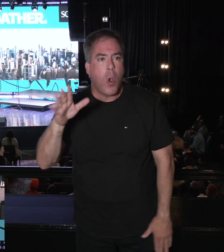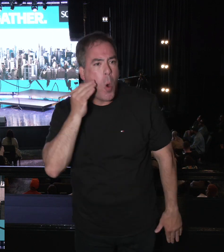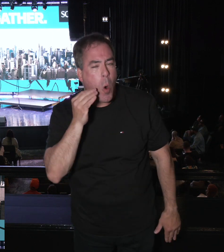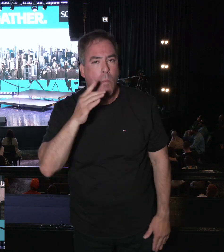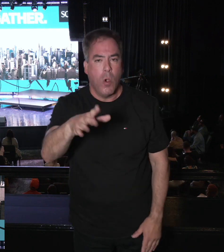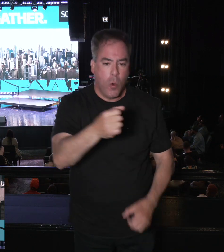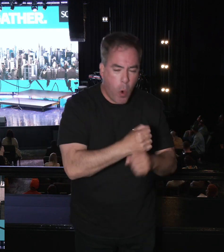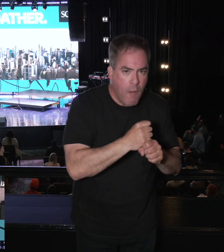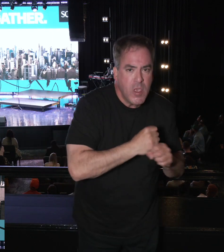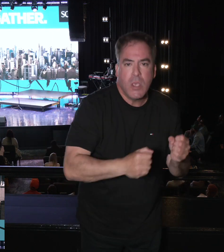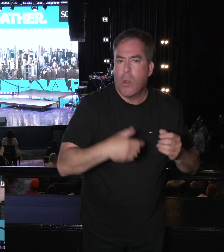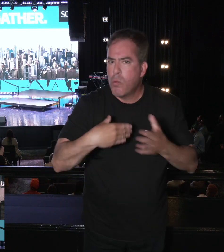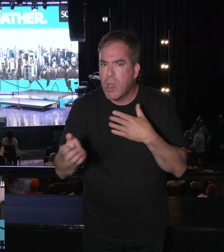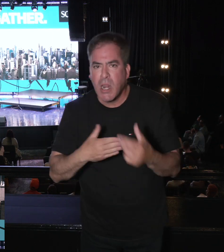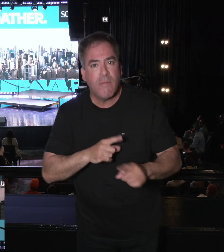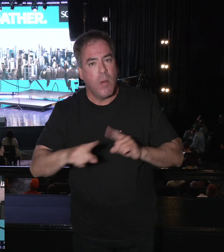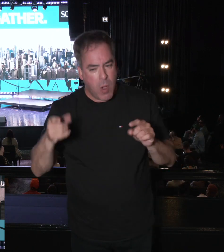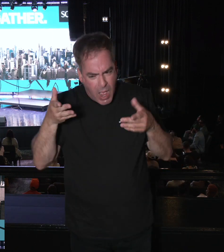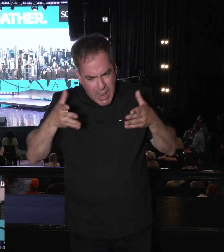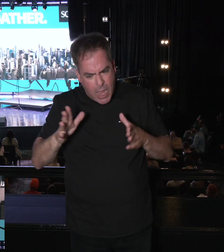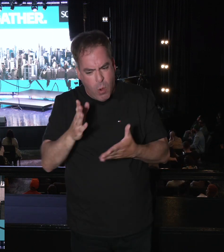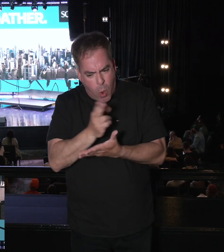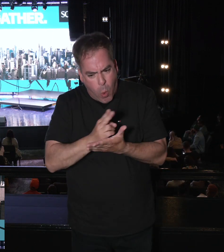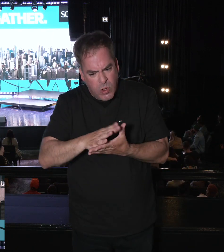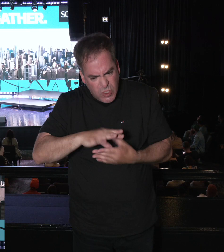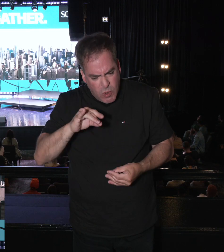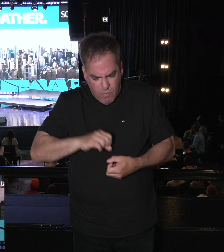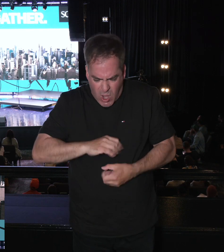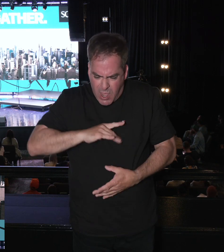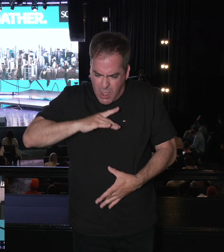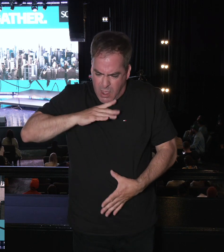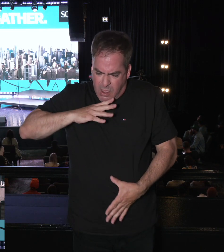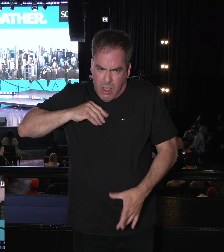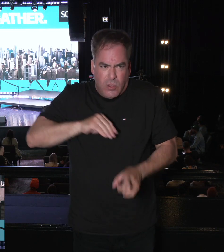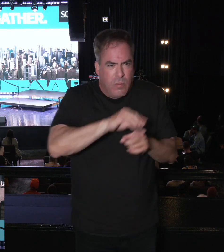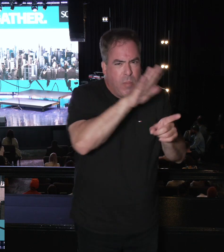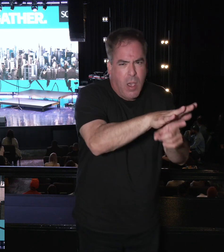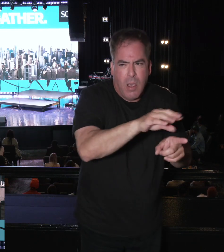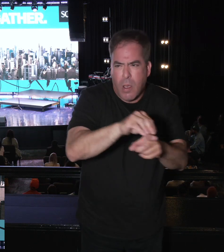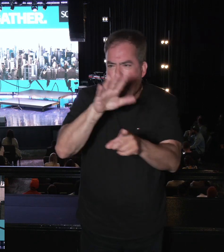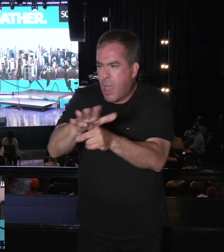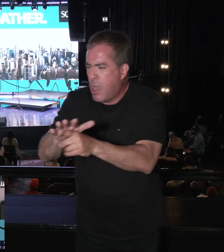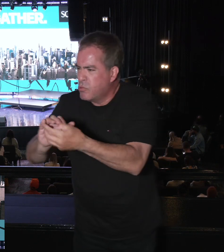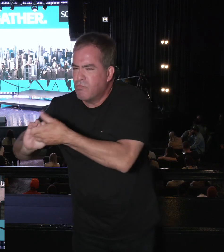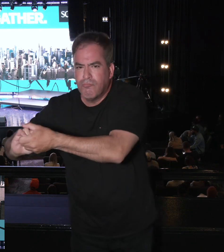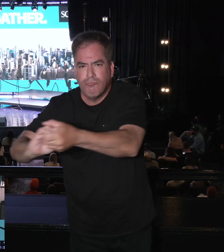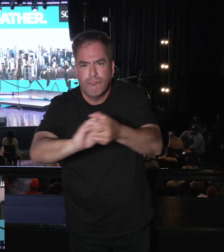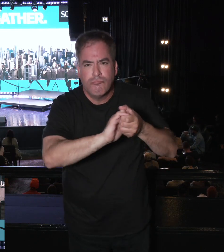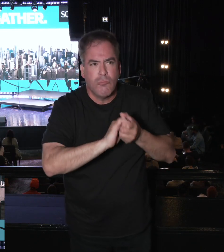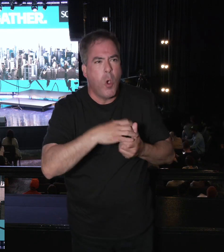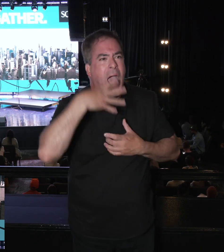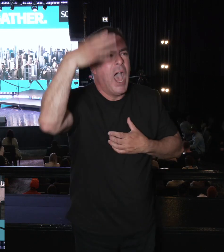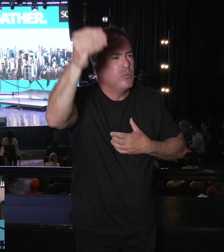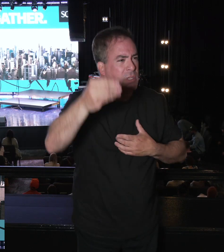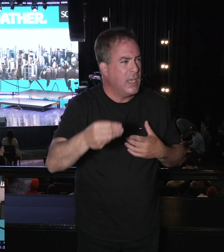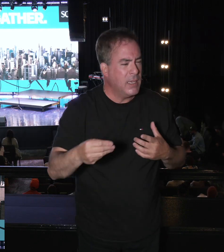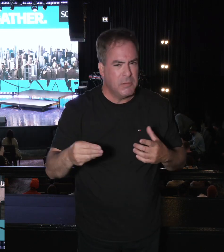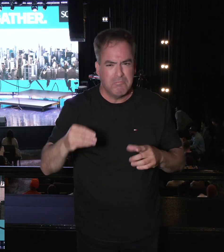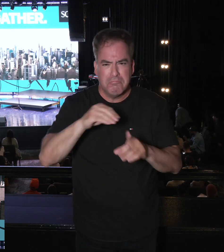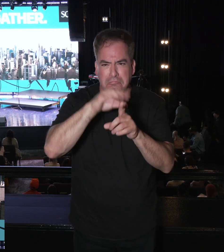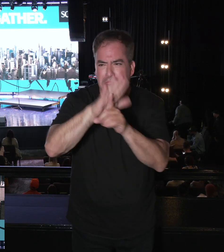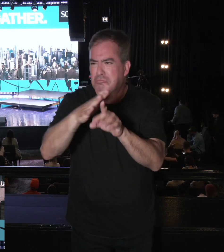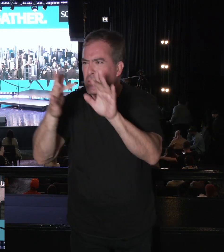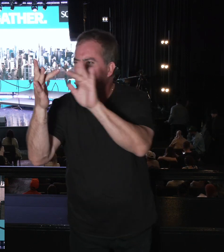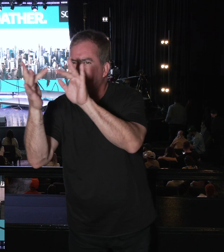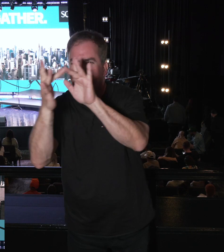shop, wherever. Oh, but let the Holy Spirit fill us and spill us and move us together, and we hit the streets together, and we reach people